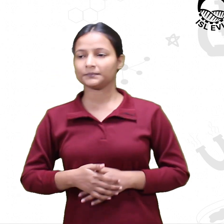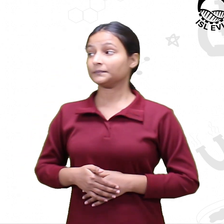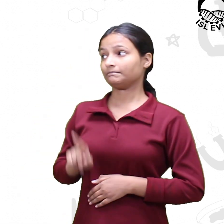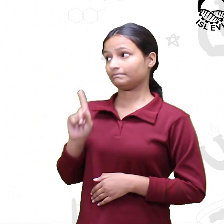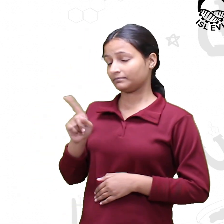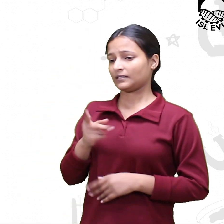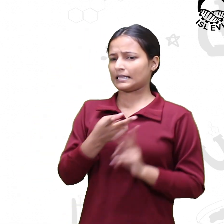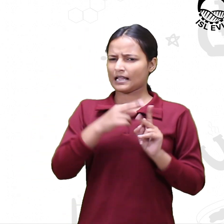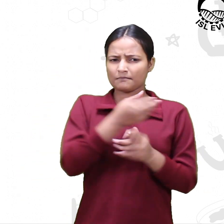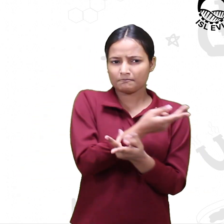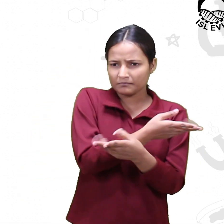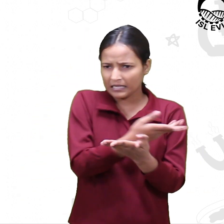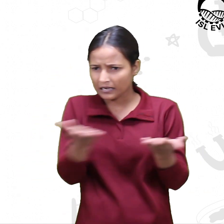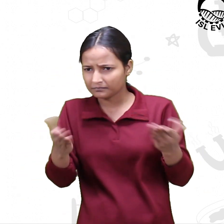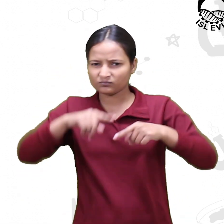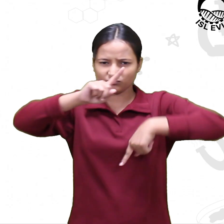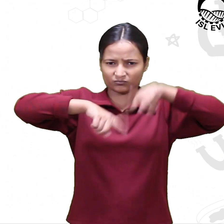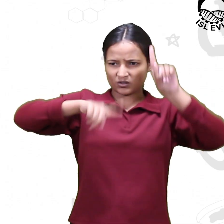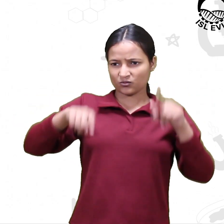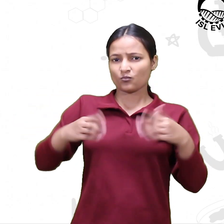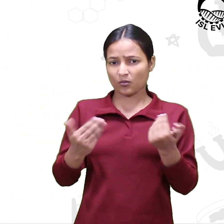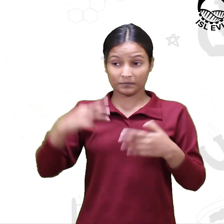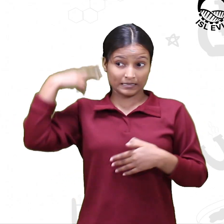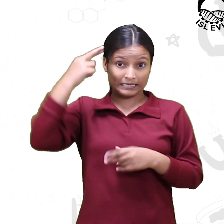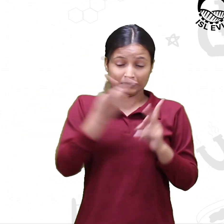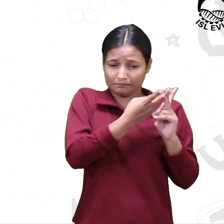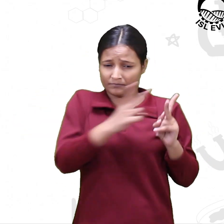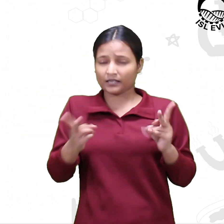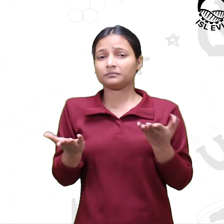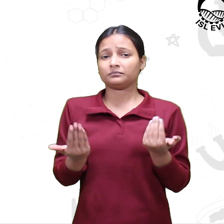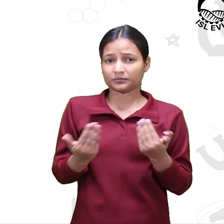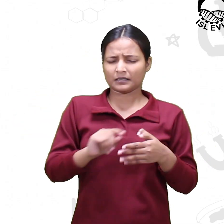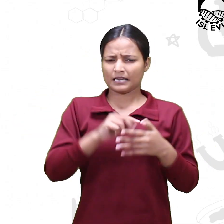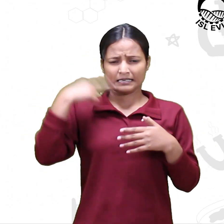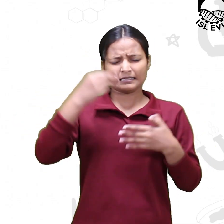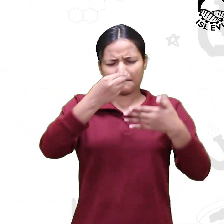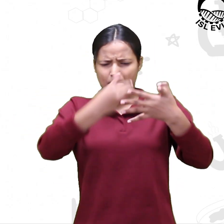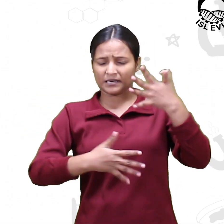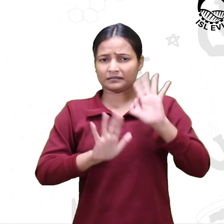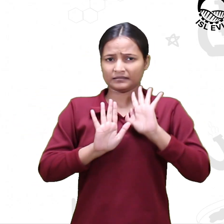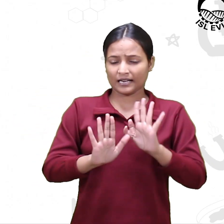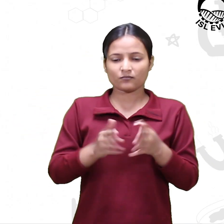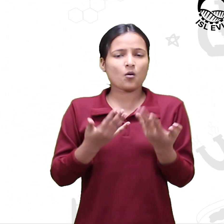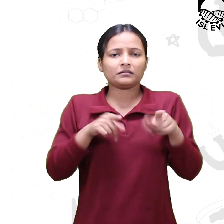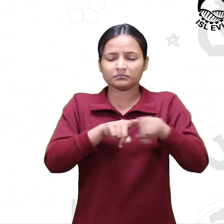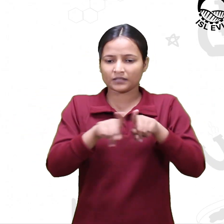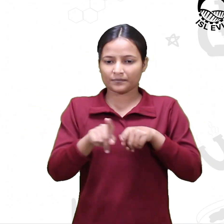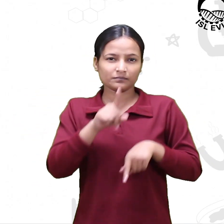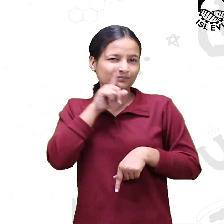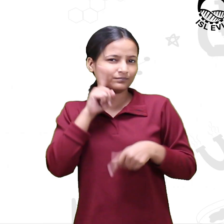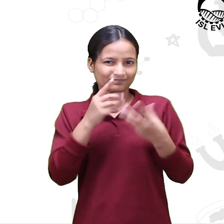reason to. They may be simply formed because the melanocytes decided to produce more pigment in a certain spot instead